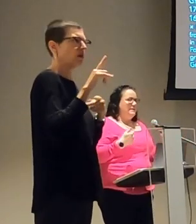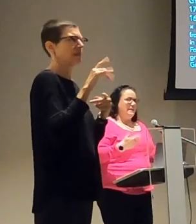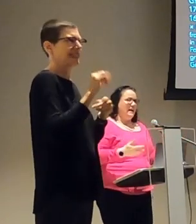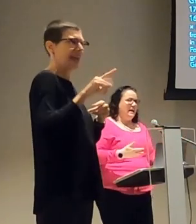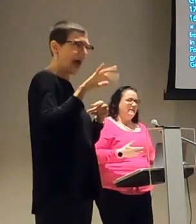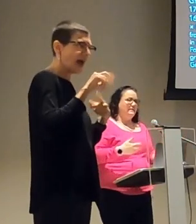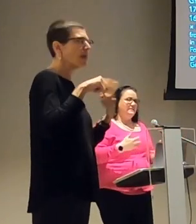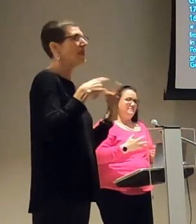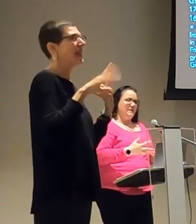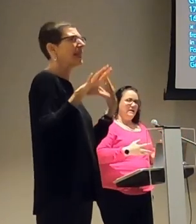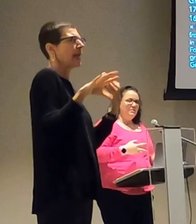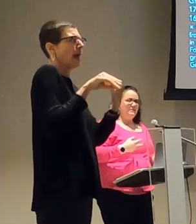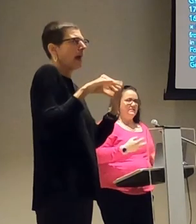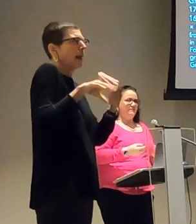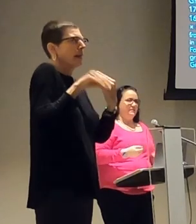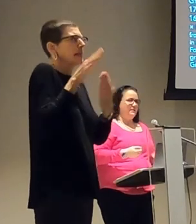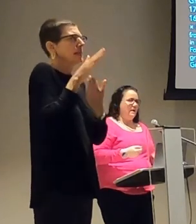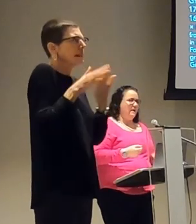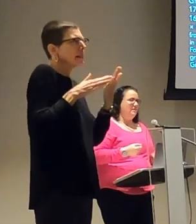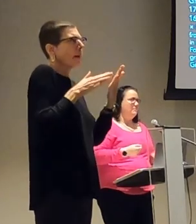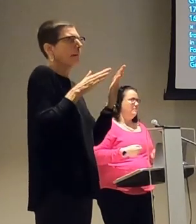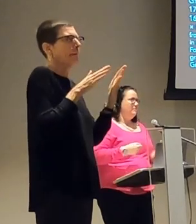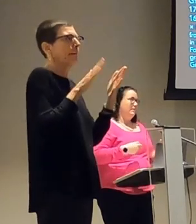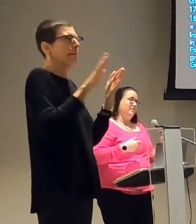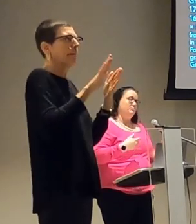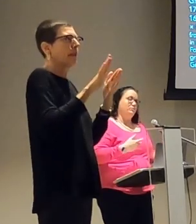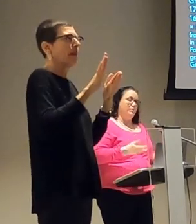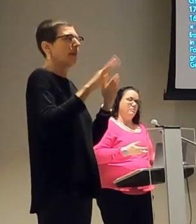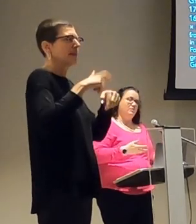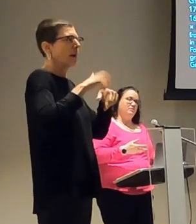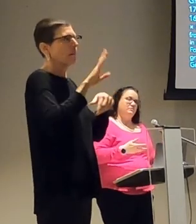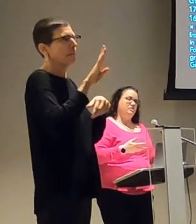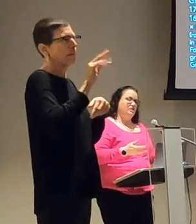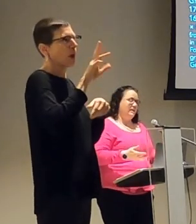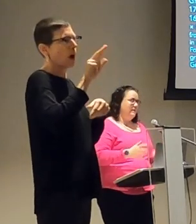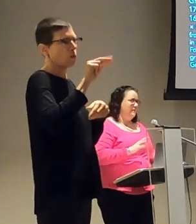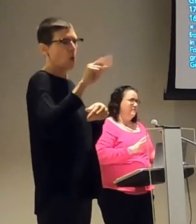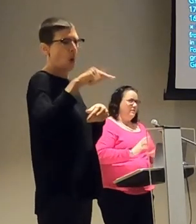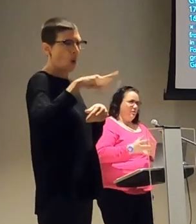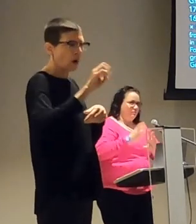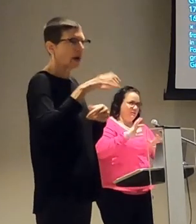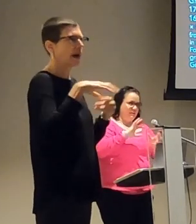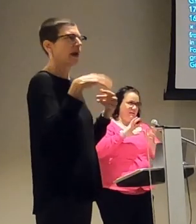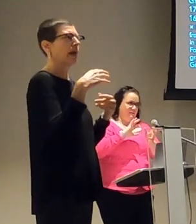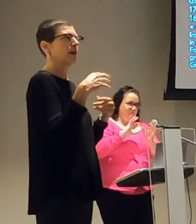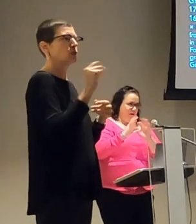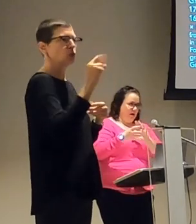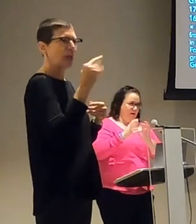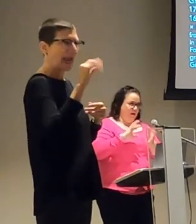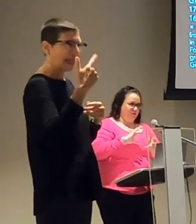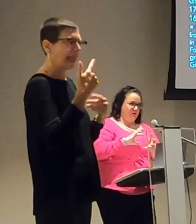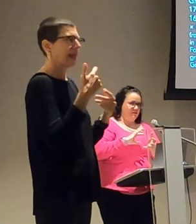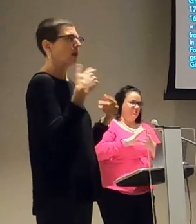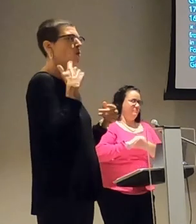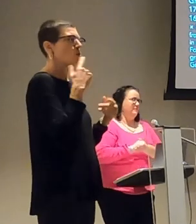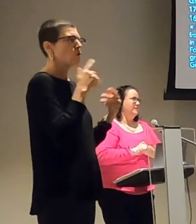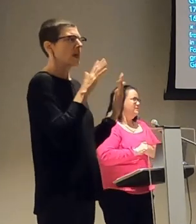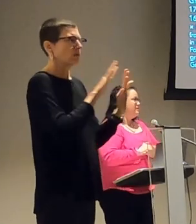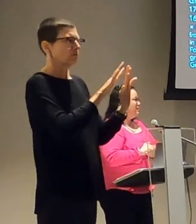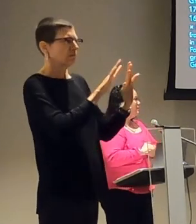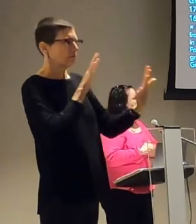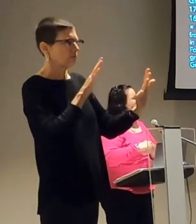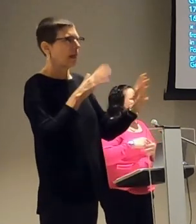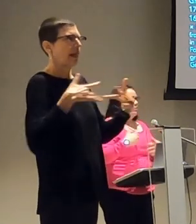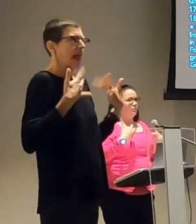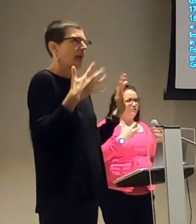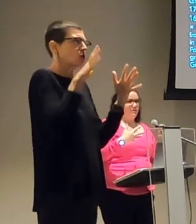but then he added some elements of the time, like Baroque shading, a really high contrast between light